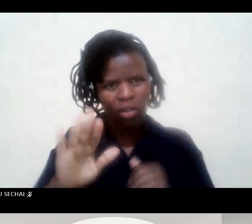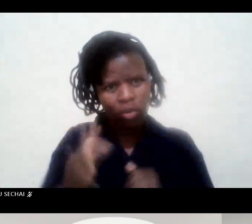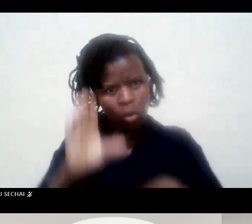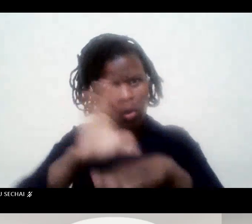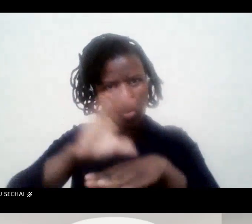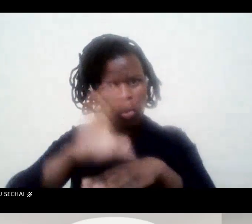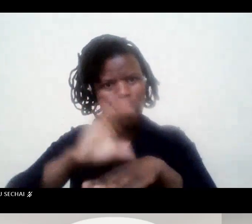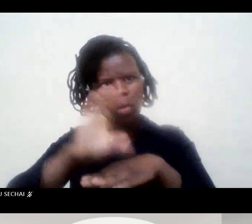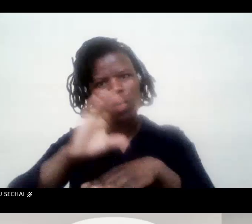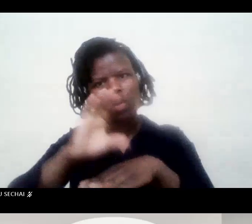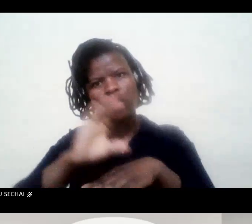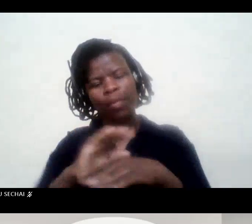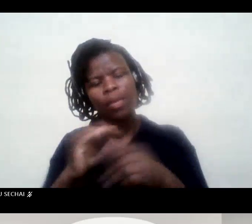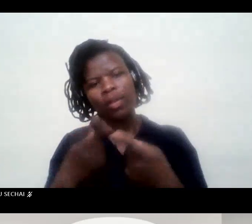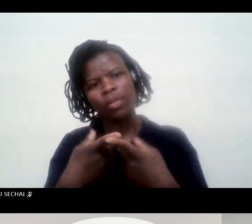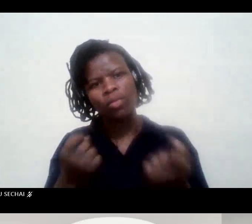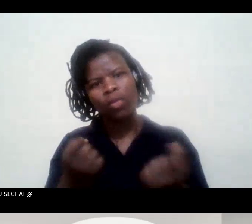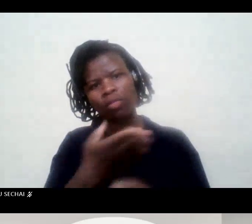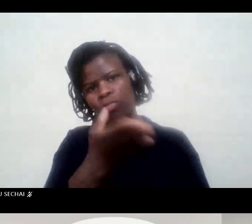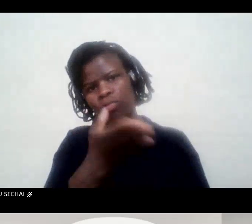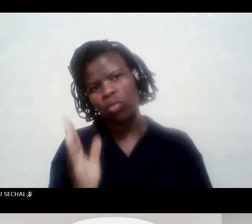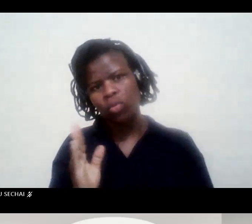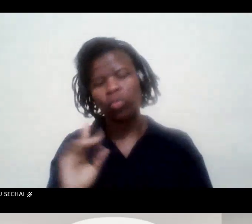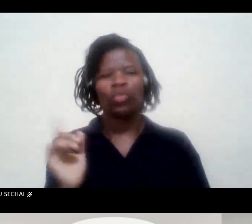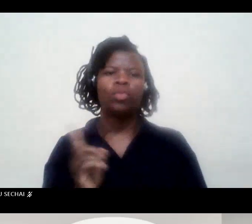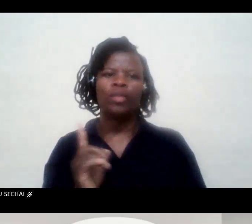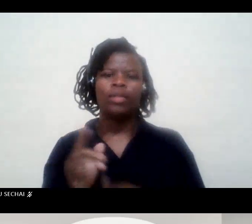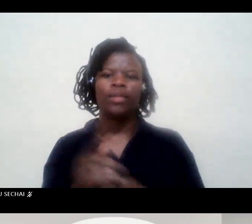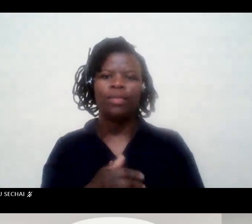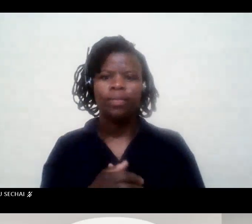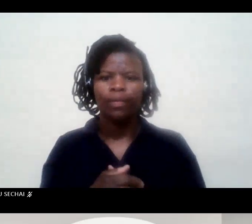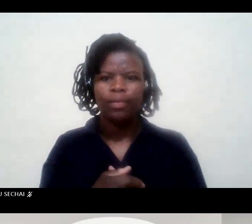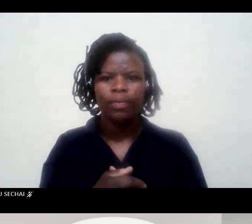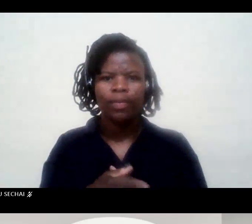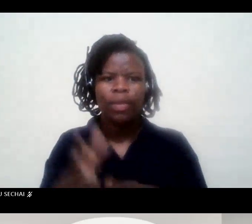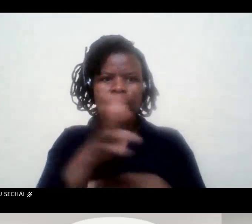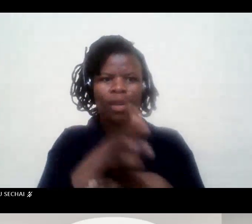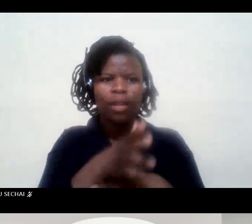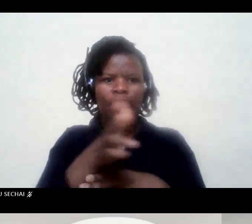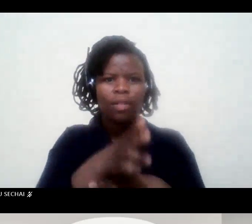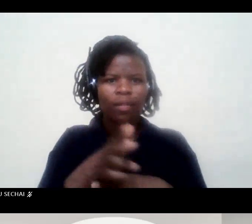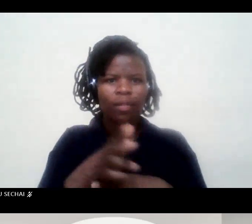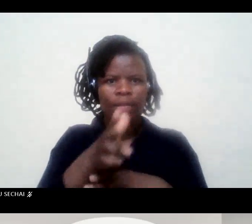those specific videos or any of the other ones you've actually had time to go through.